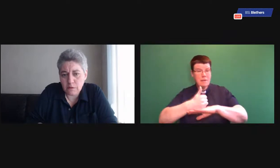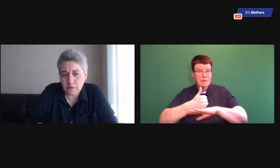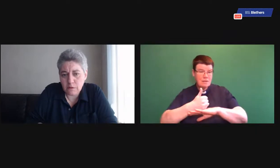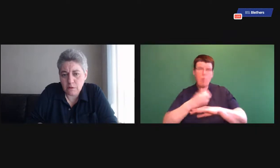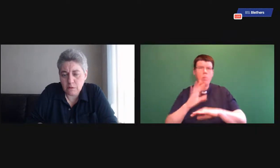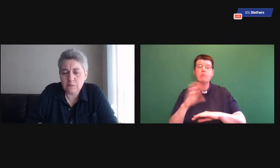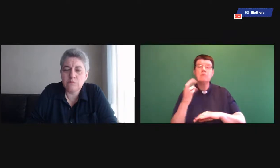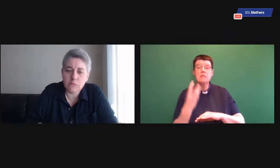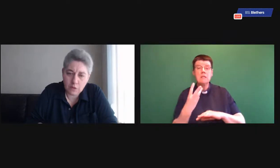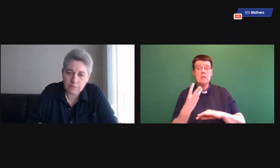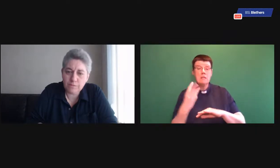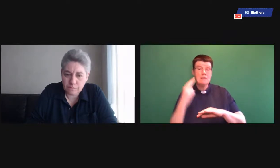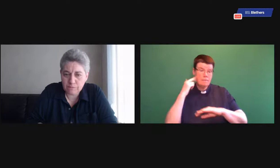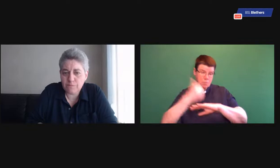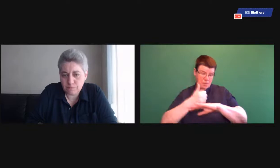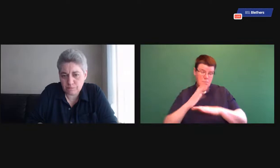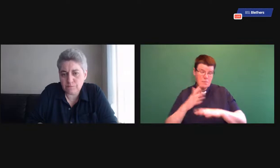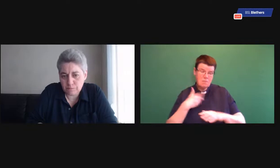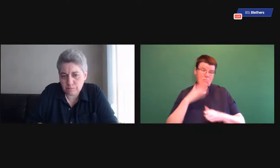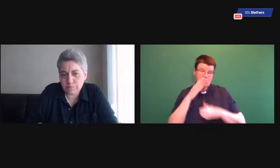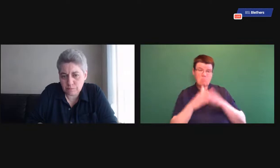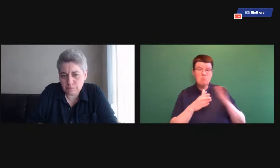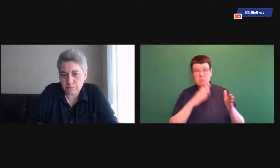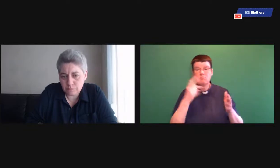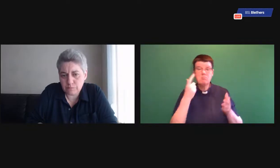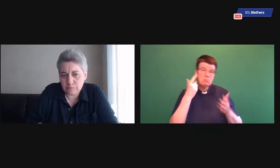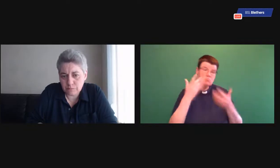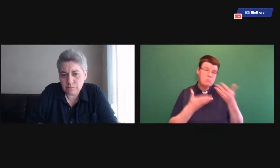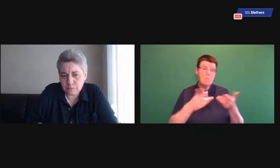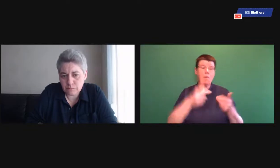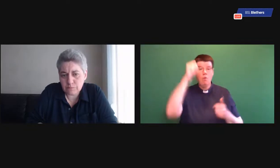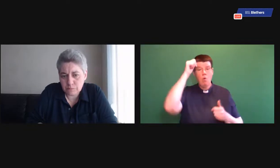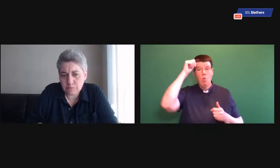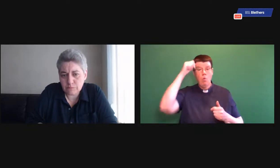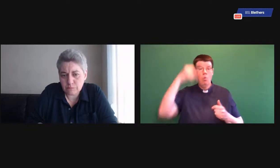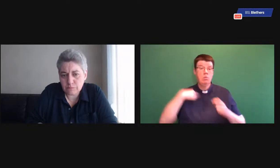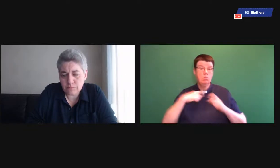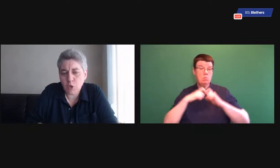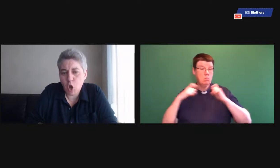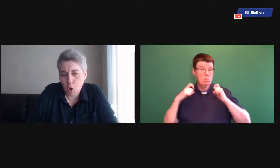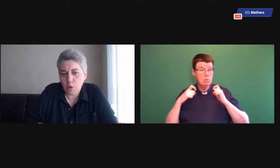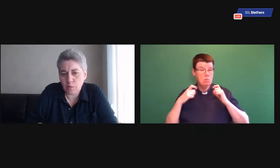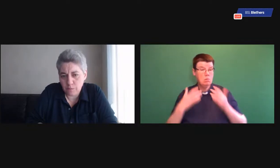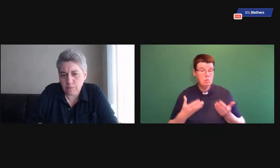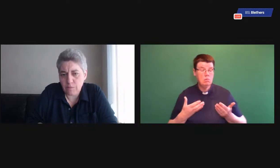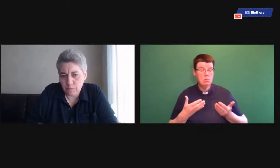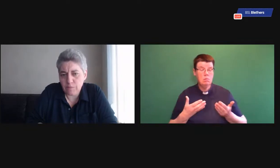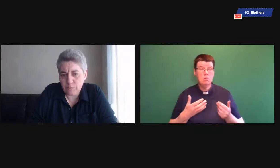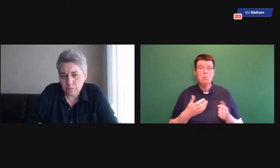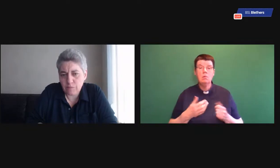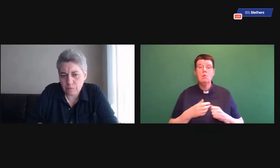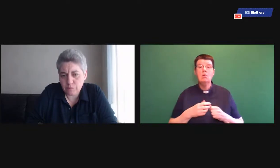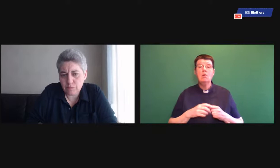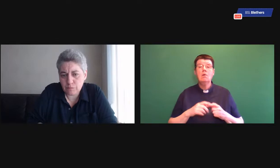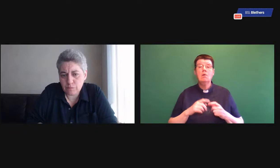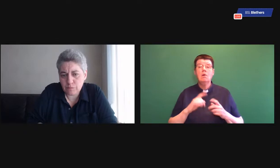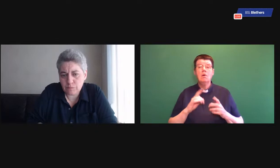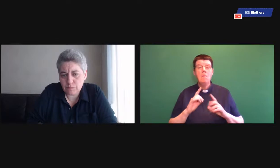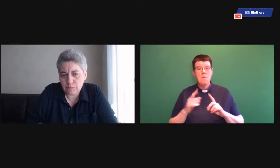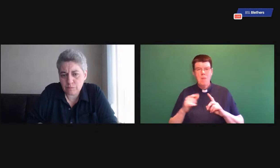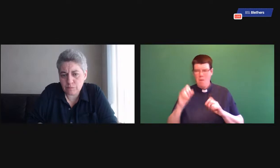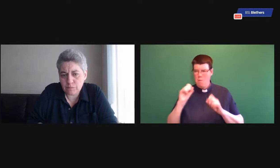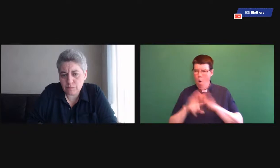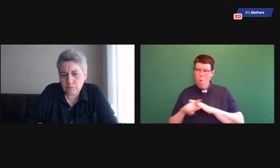within a hearing school, and I think there's 3 deaf bases that I've been to, so I know them and they know that I'm a